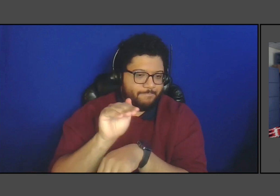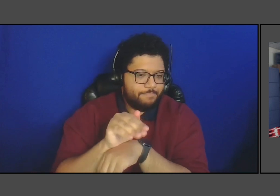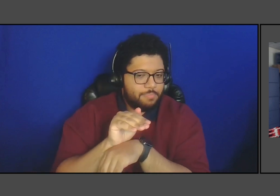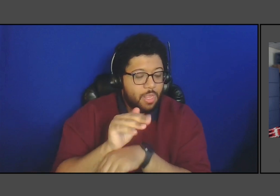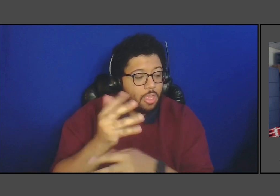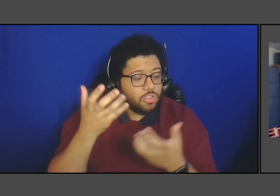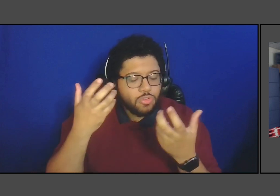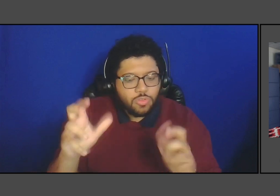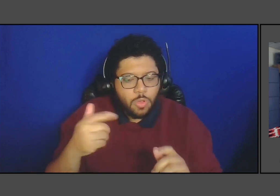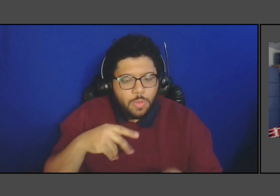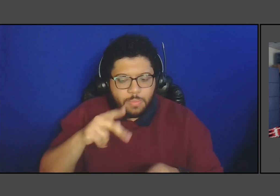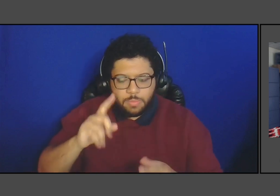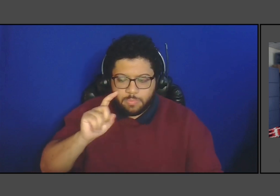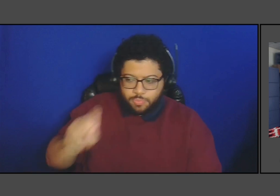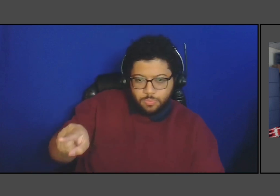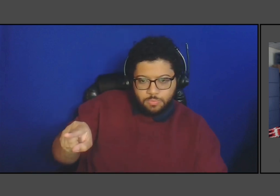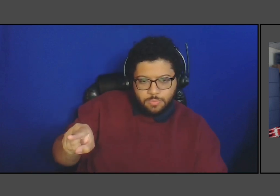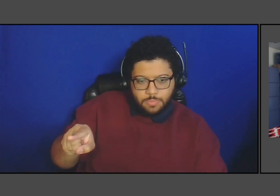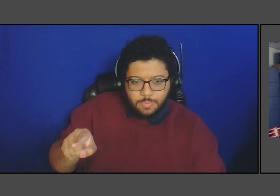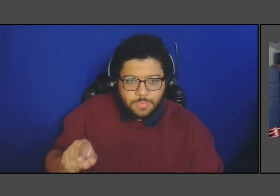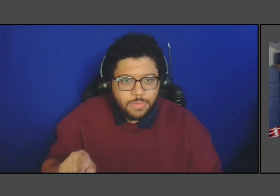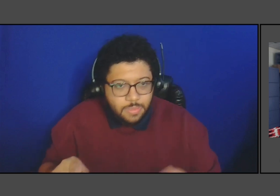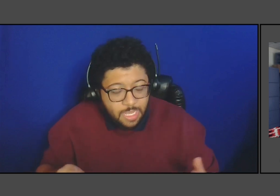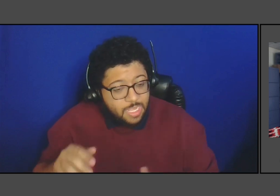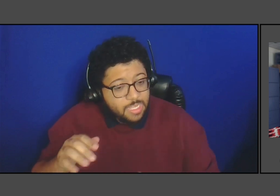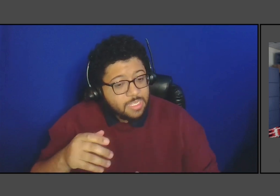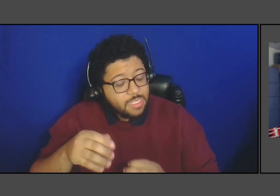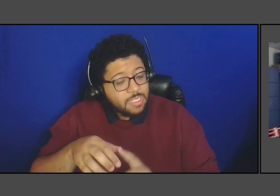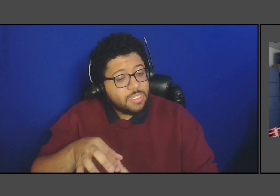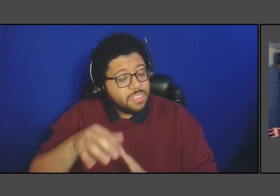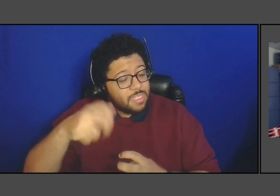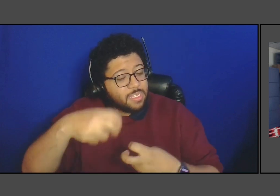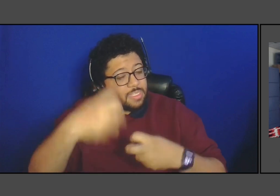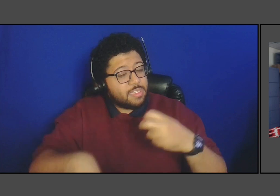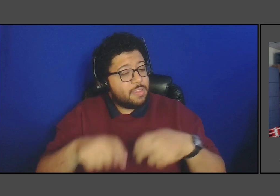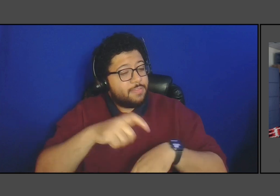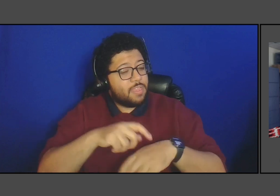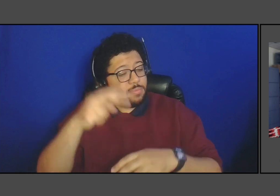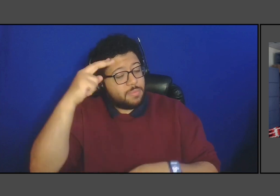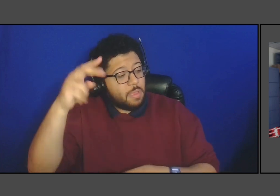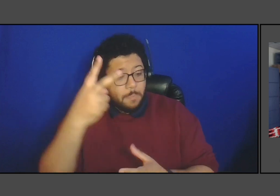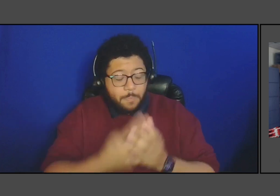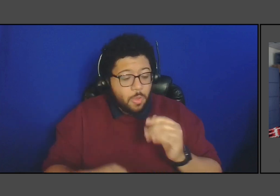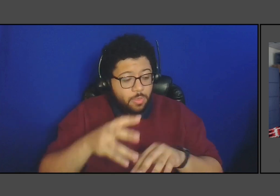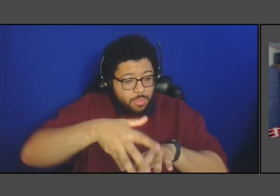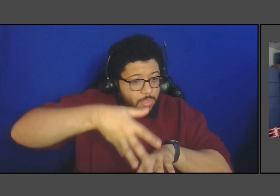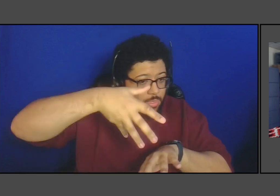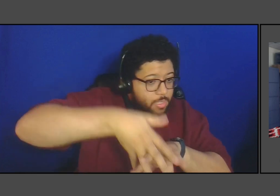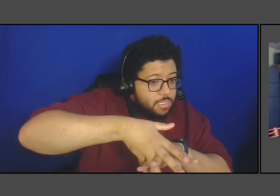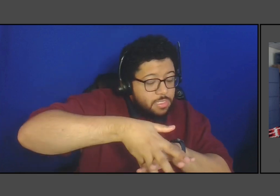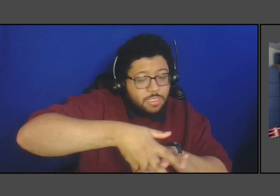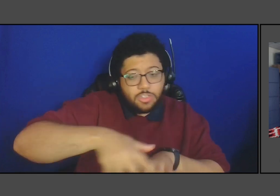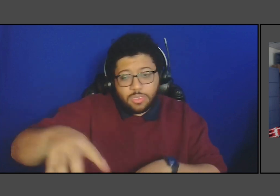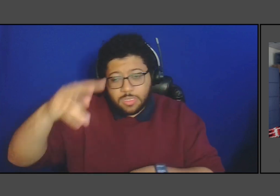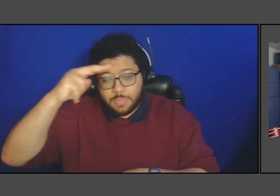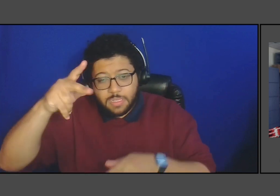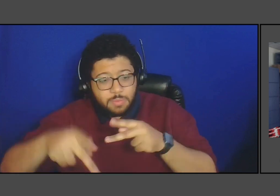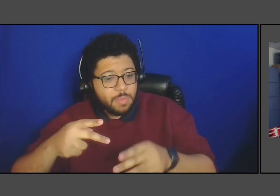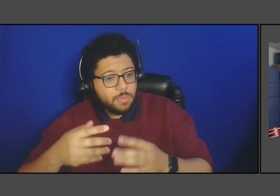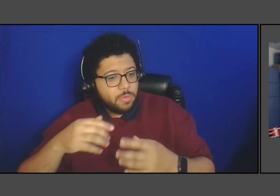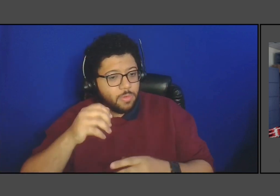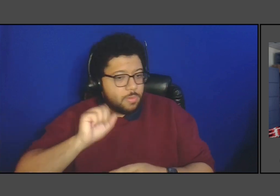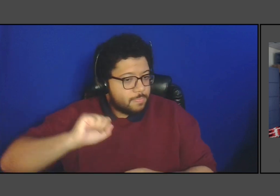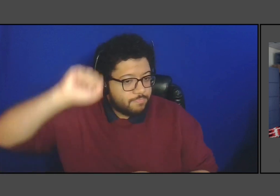periods of Texas when both indigenous peoples and Mexicans could be hung. And they had very, public trees for you to, or